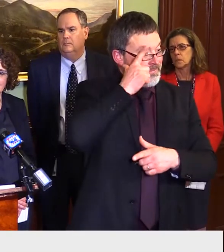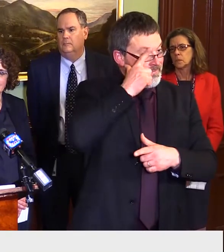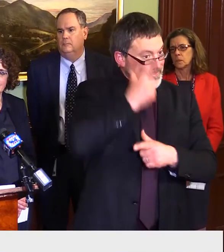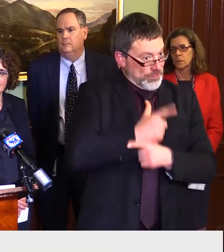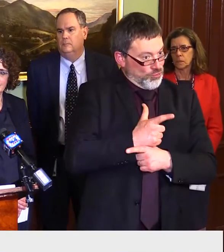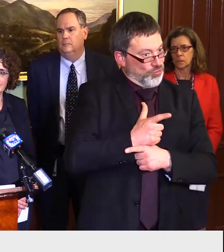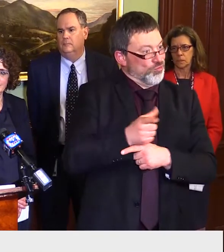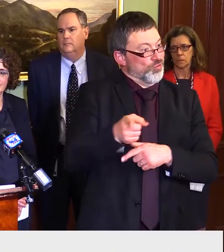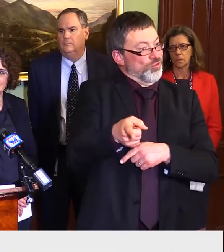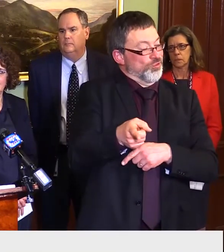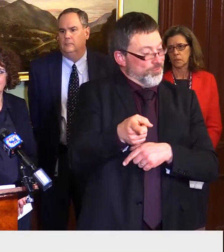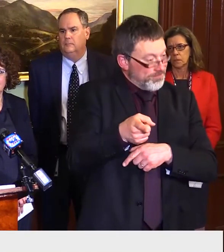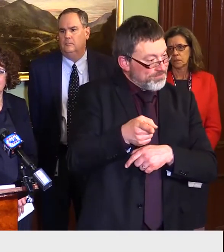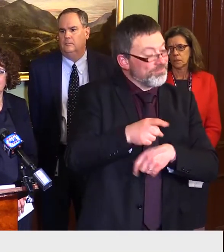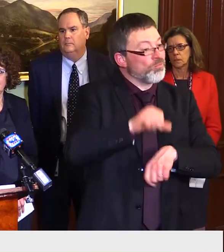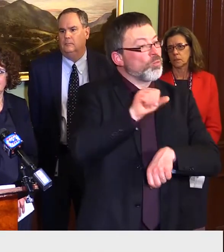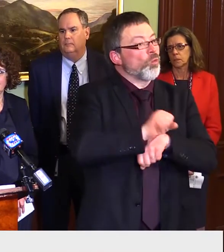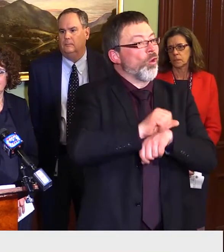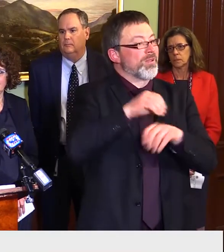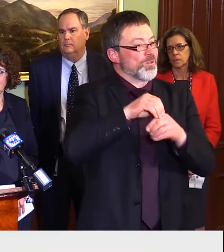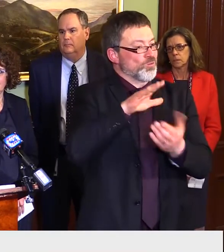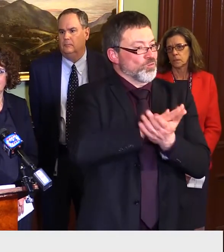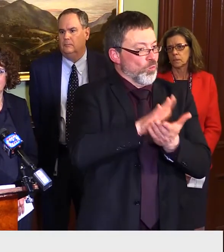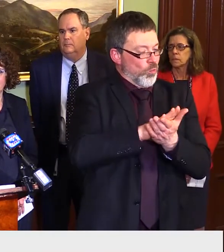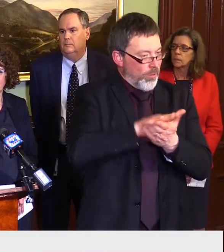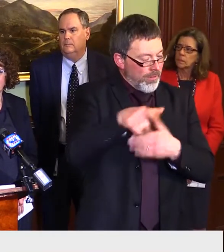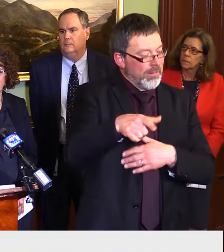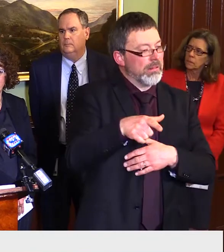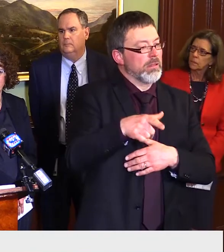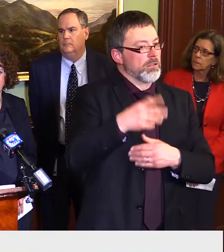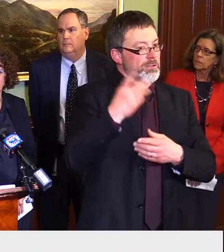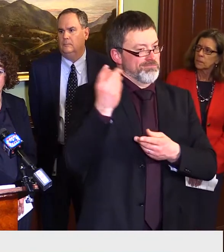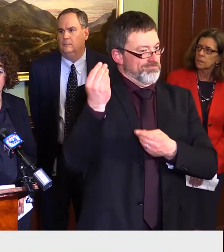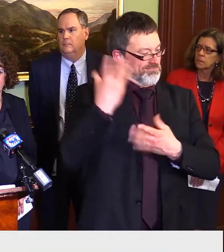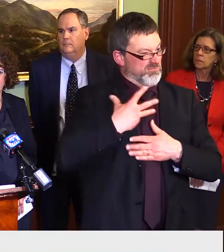but also other places where the public gathers? Yeah,